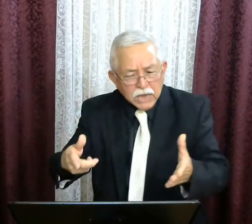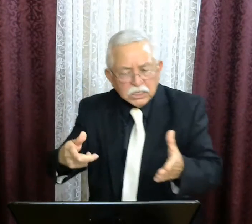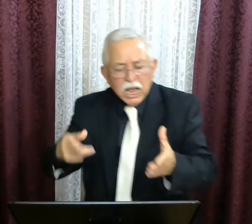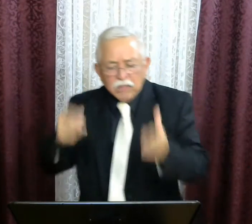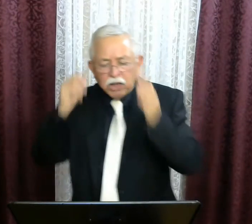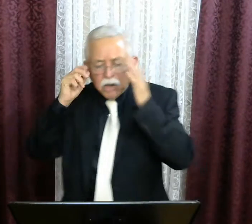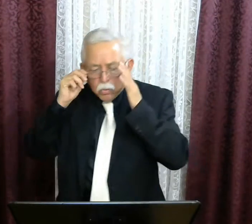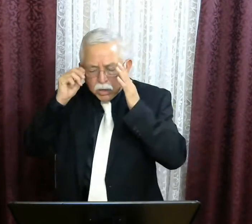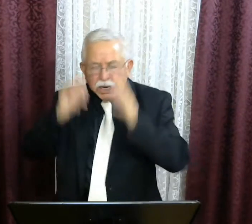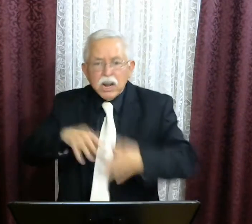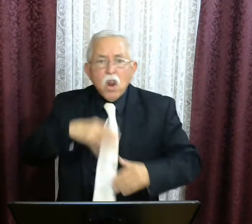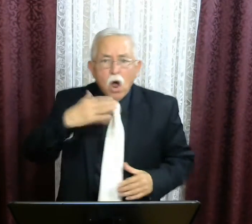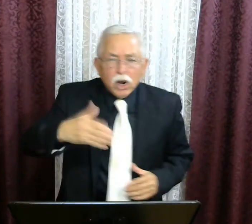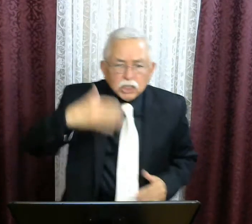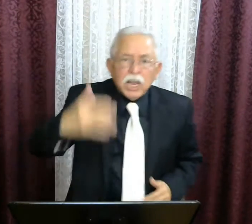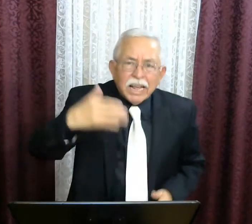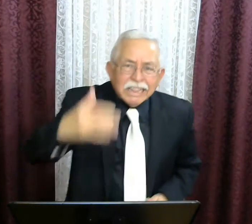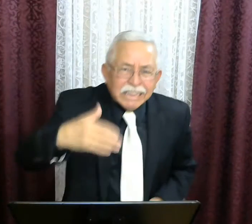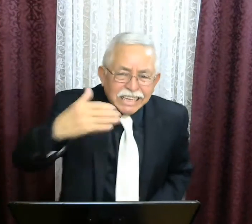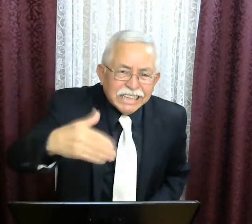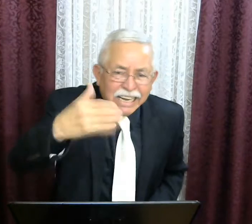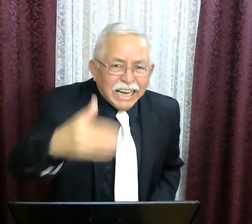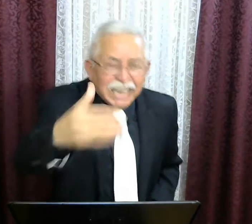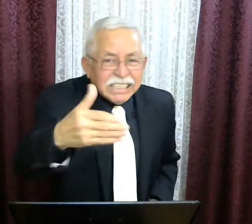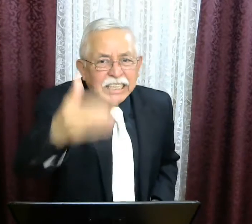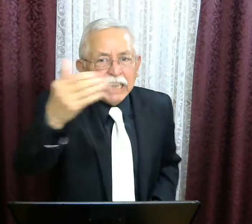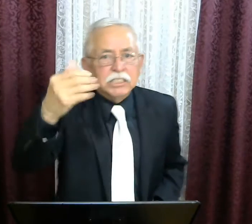and then we can enlarge his kingdom,